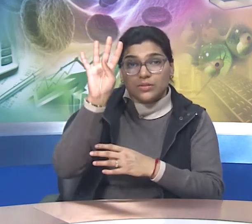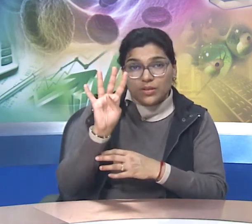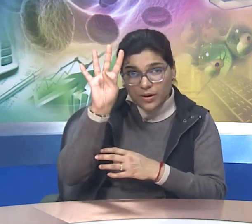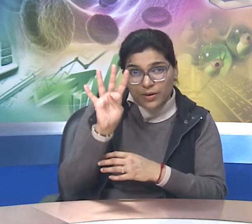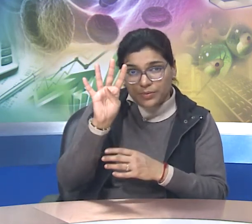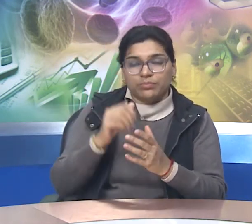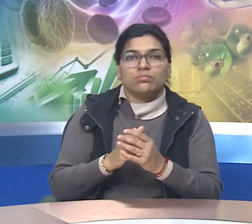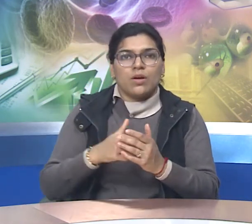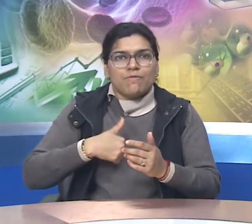Fourth,